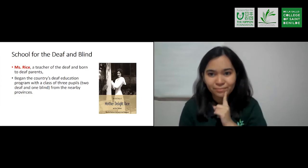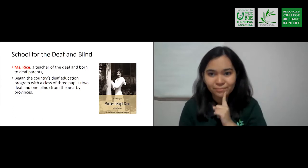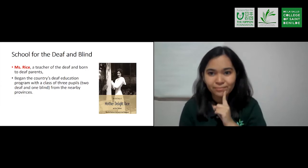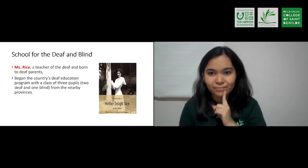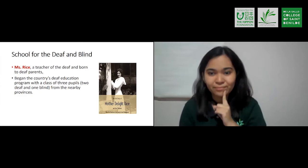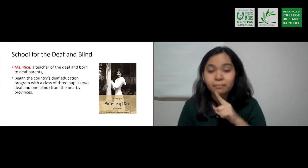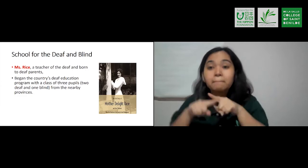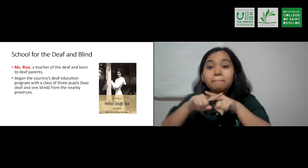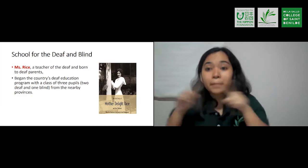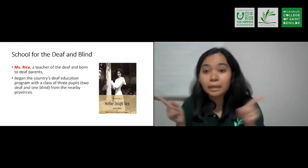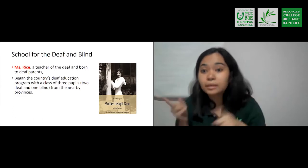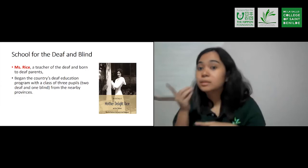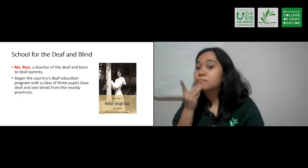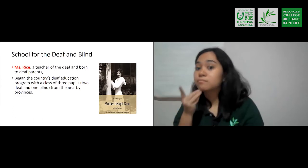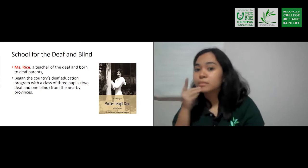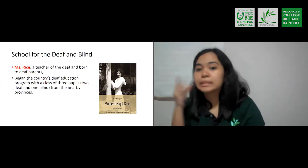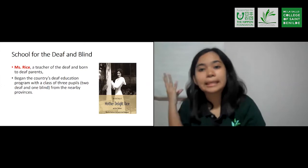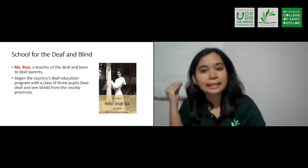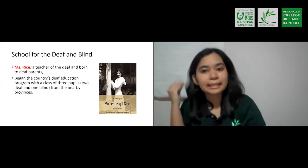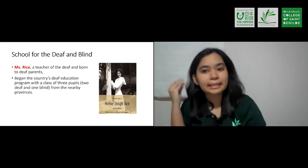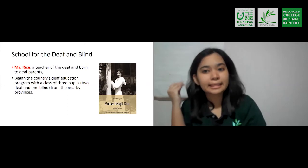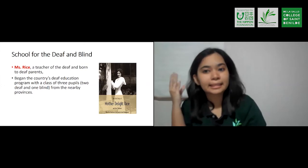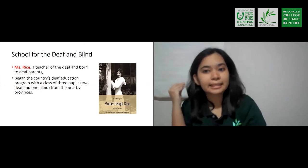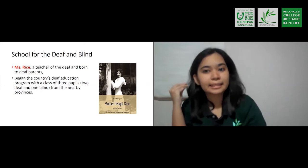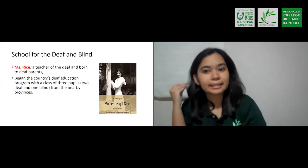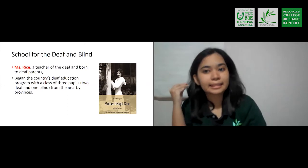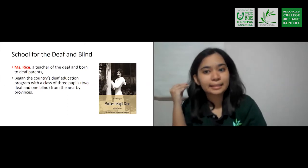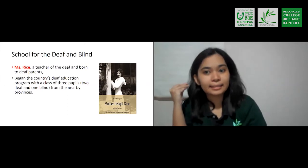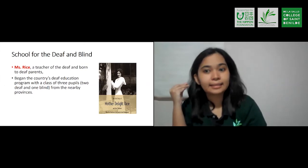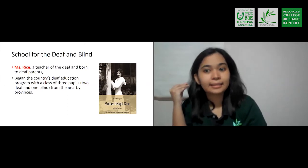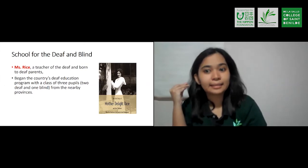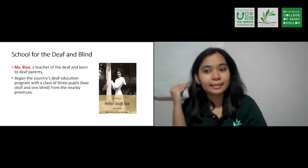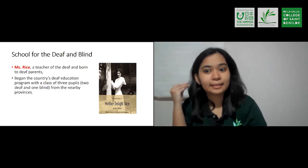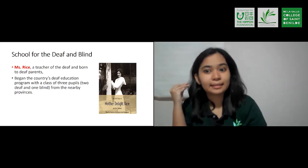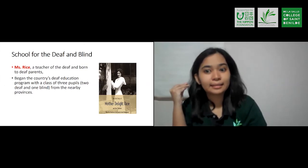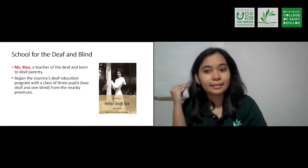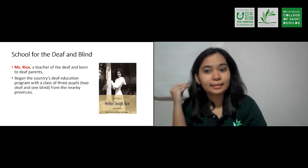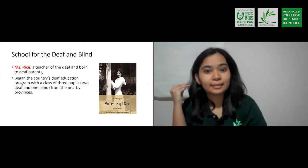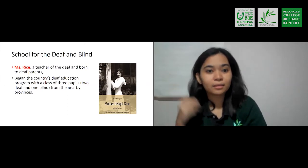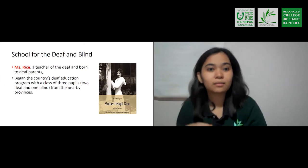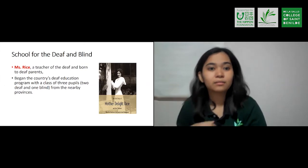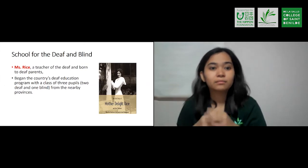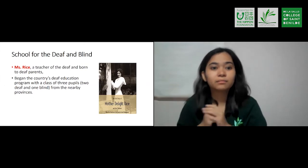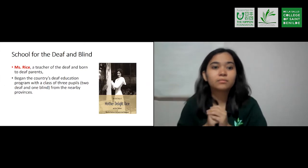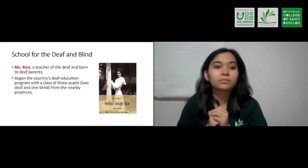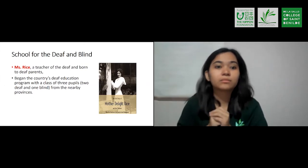Delight, remember that Delight's parents were deaf. Delight herself was hearing.